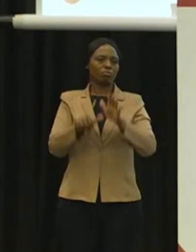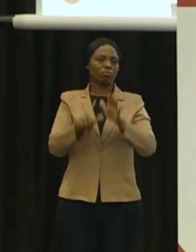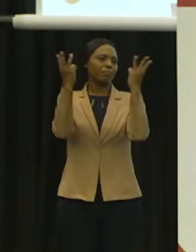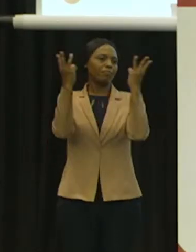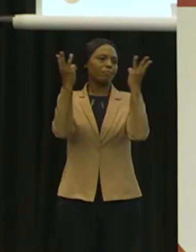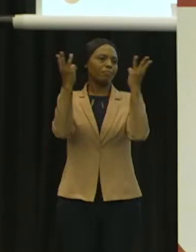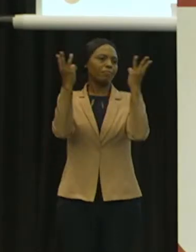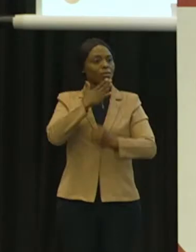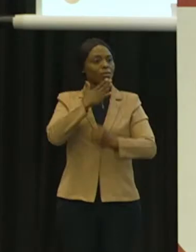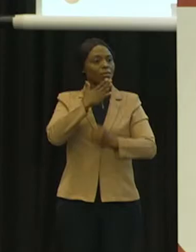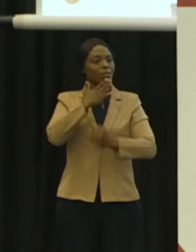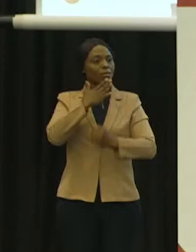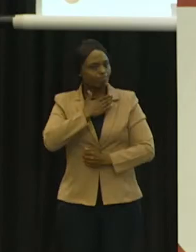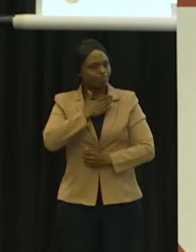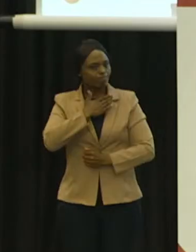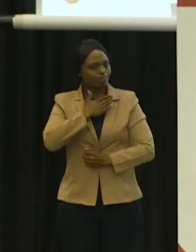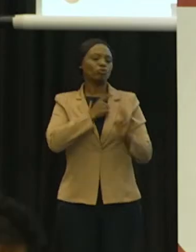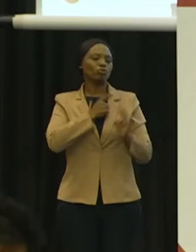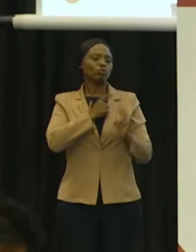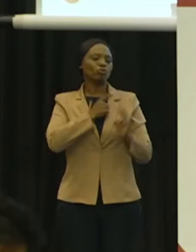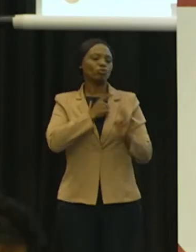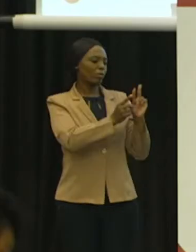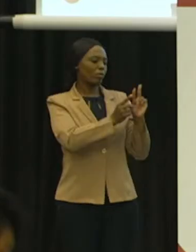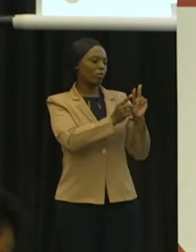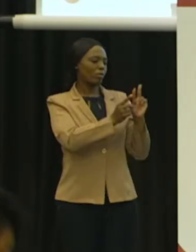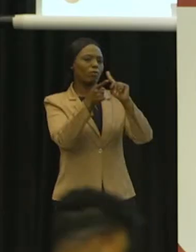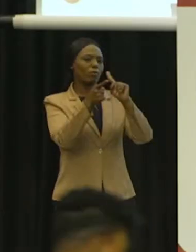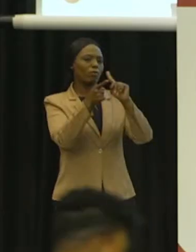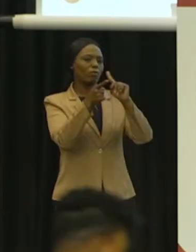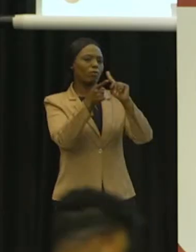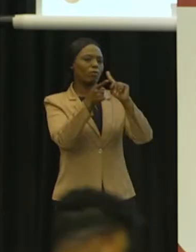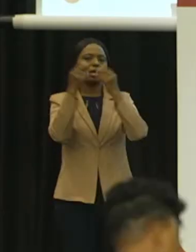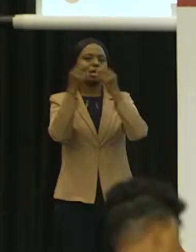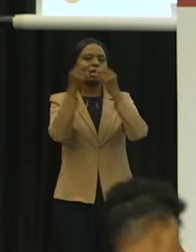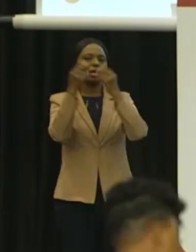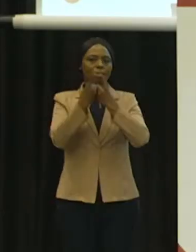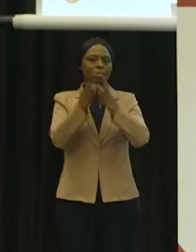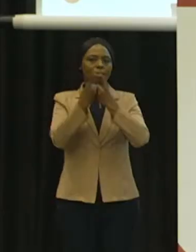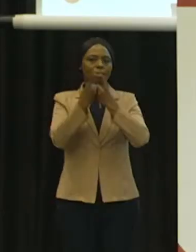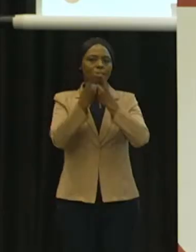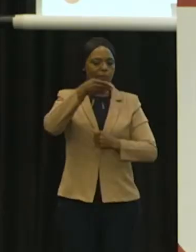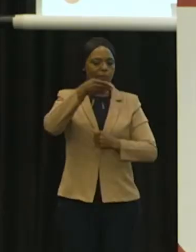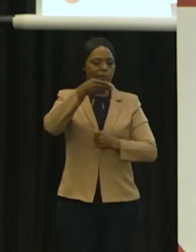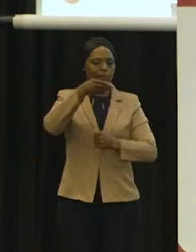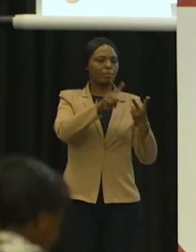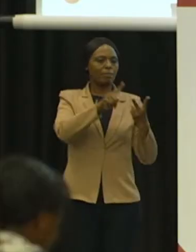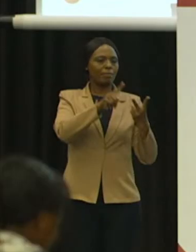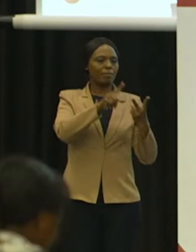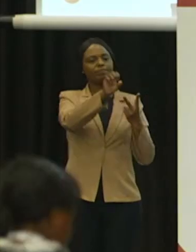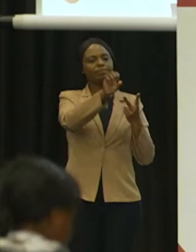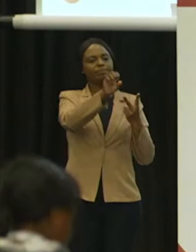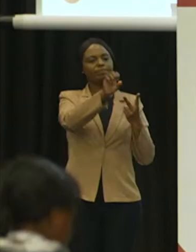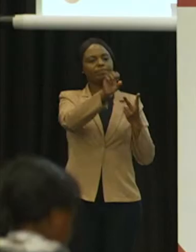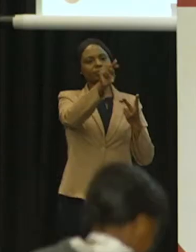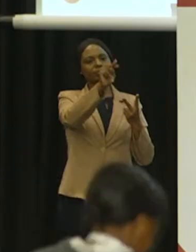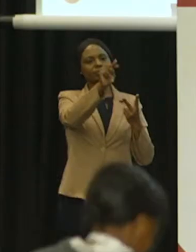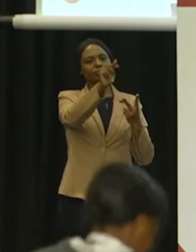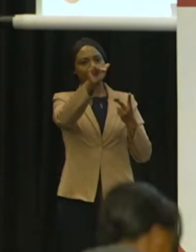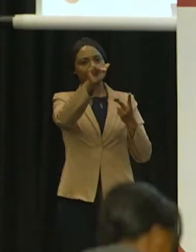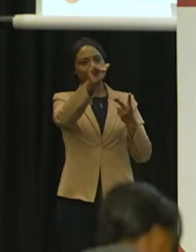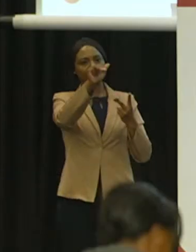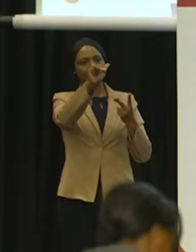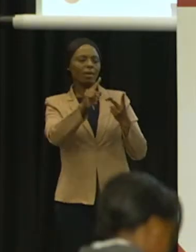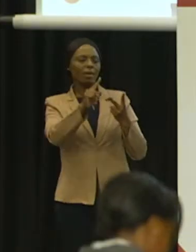have 2 representatives from National Department of Health and also from SANAC as well in terms of the health